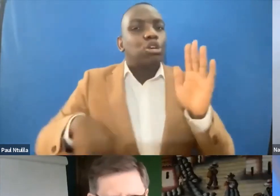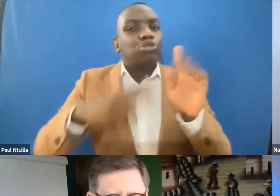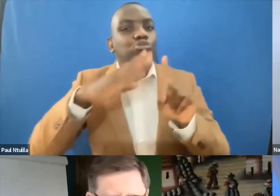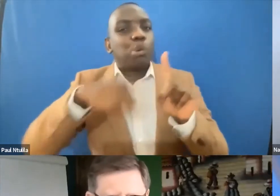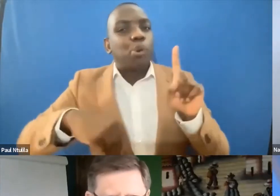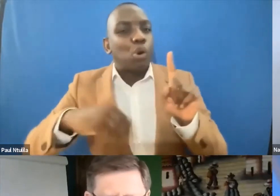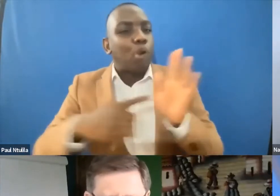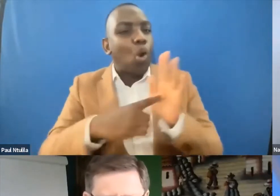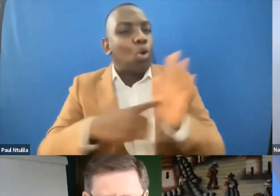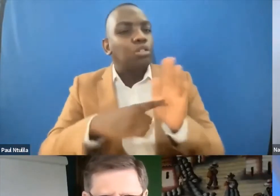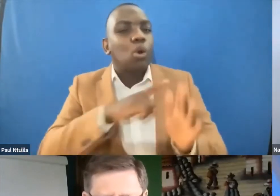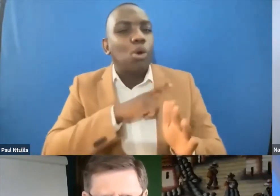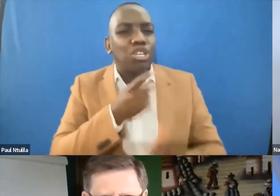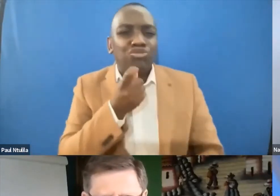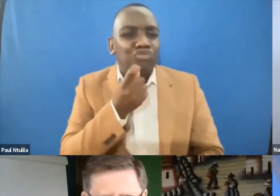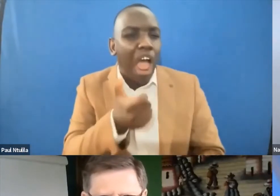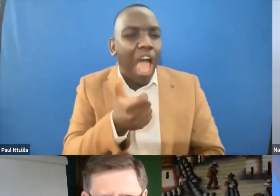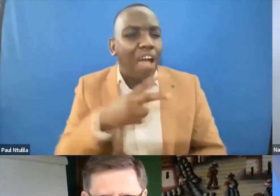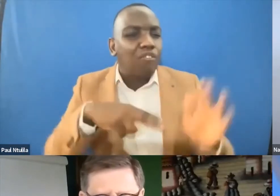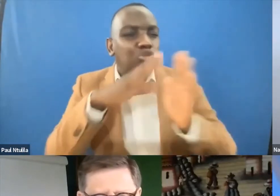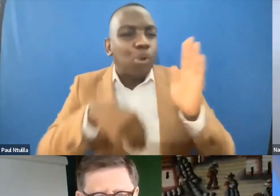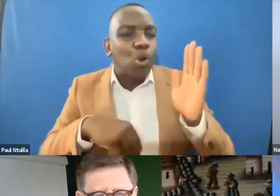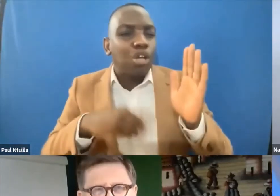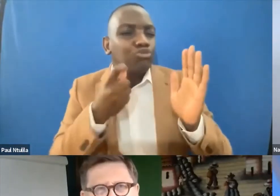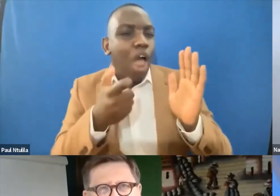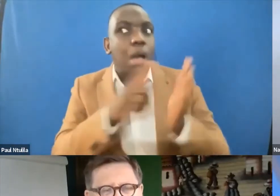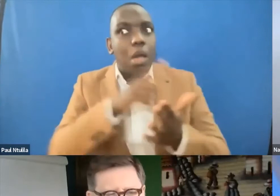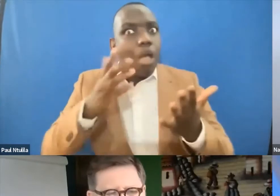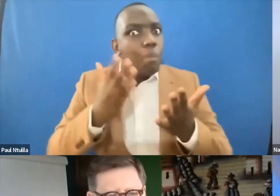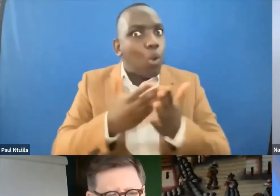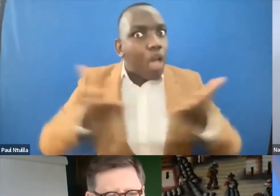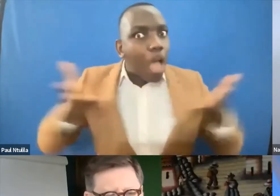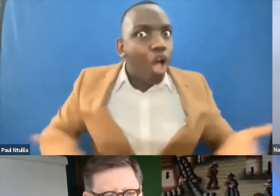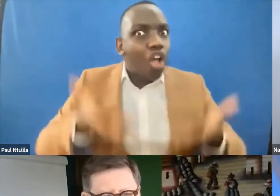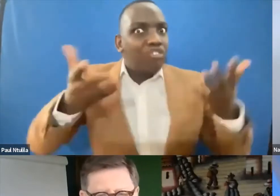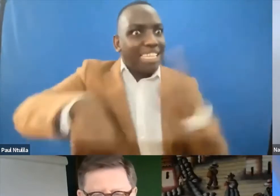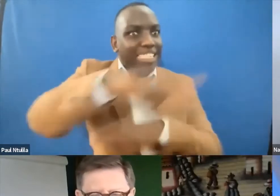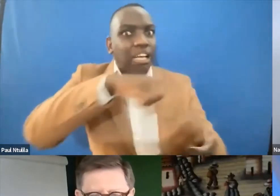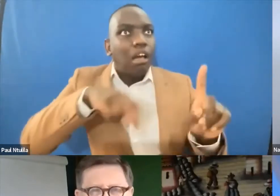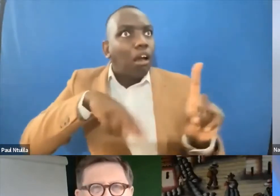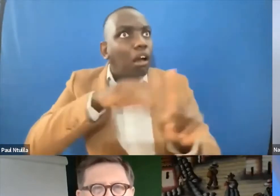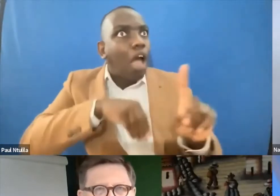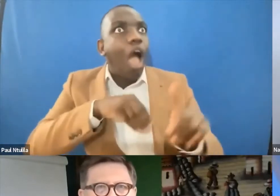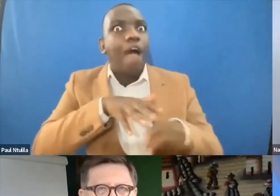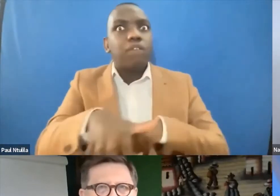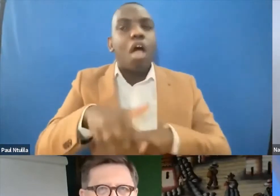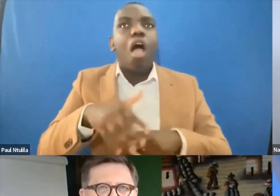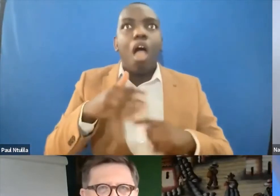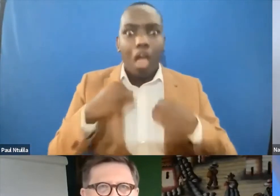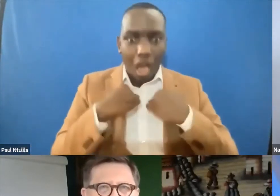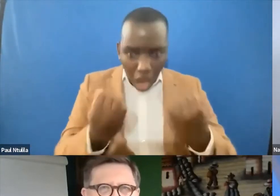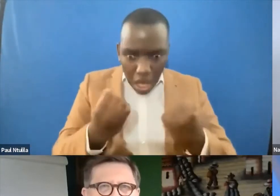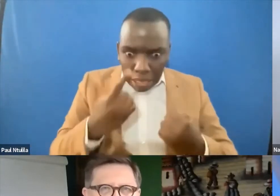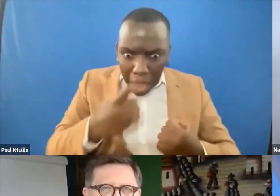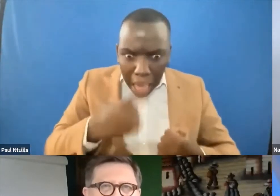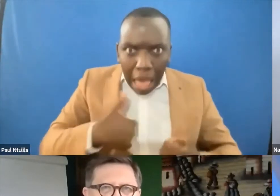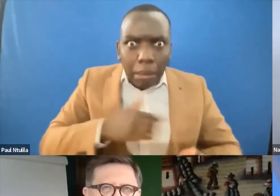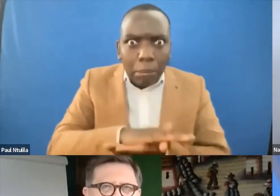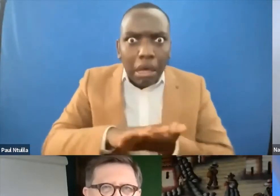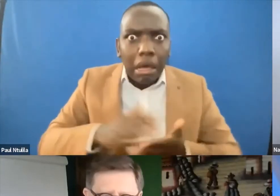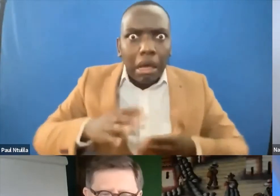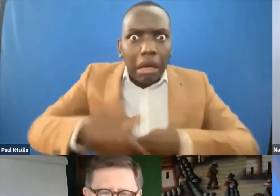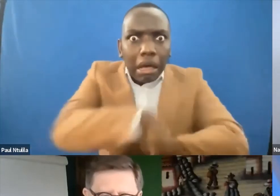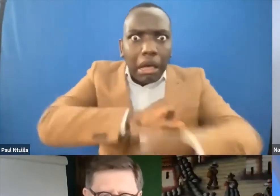inspirational. And it was important to have that role model because there aren't that many who